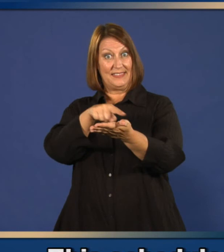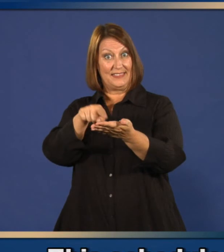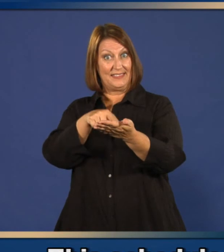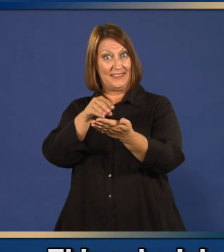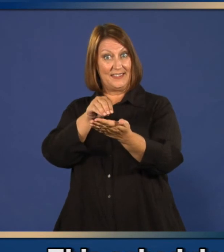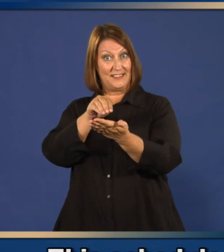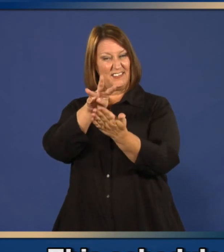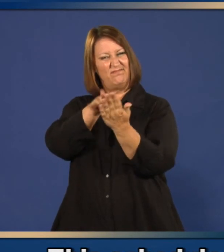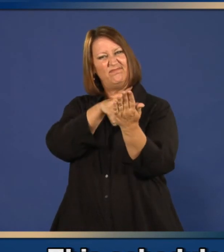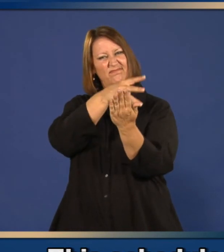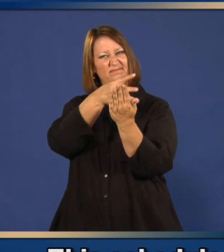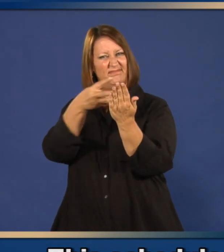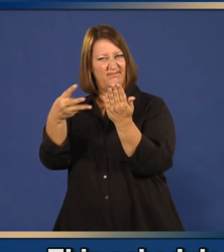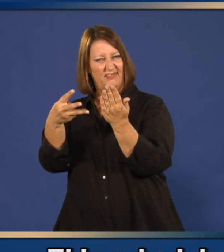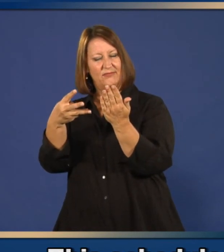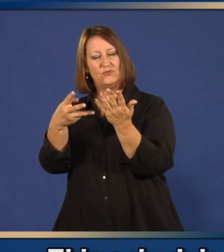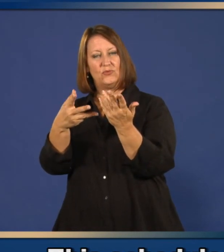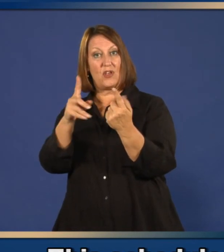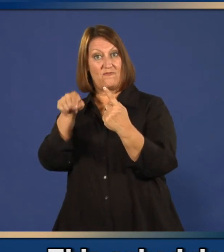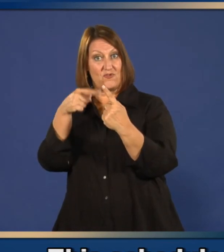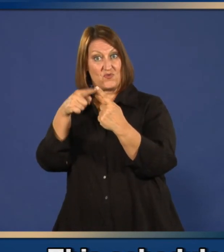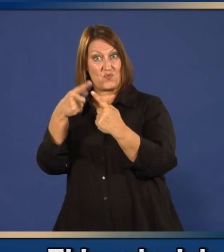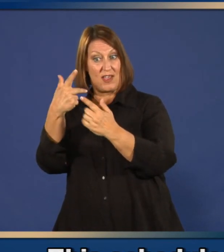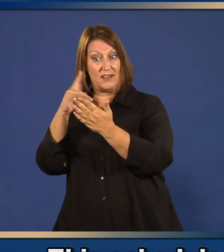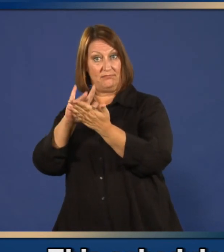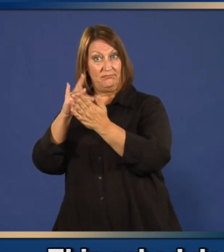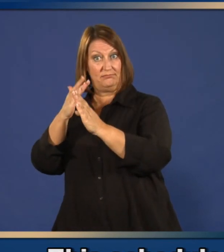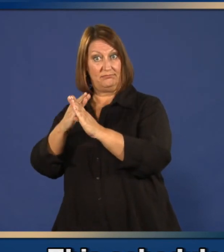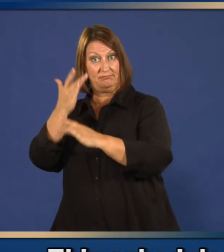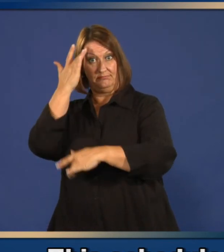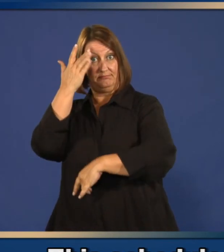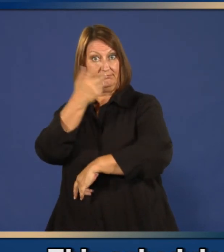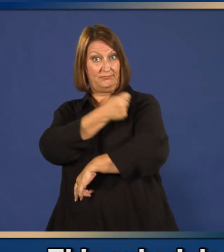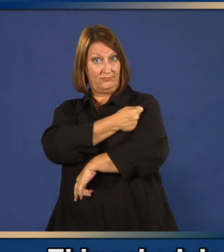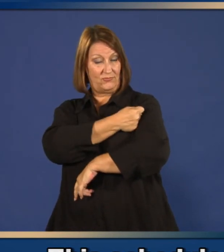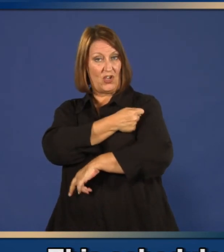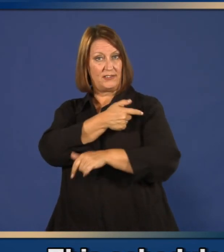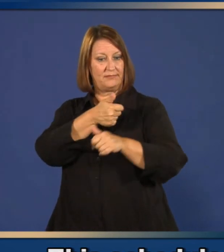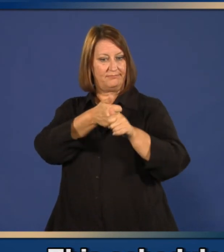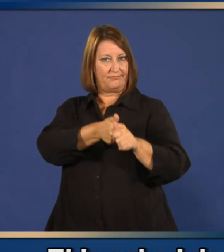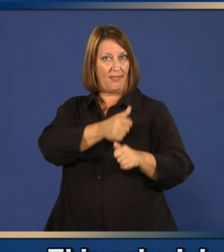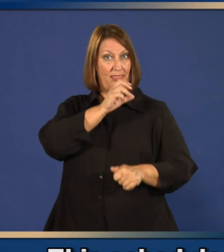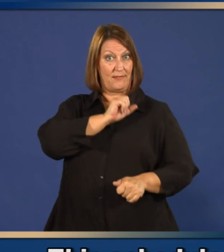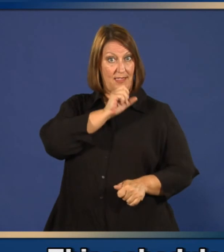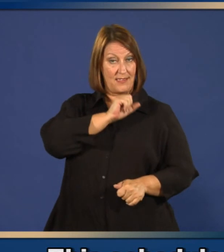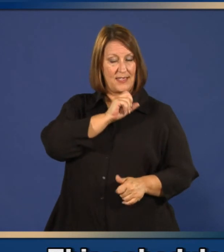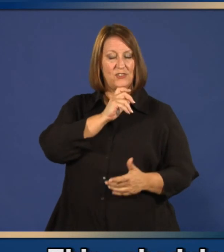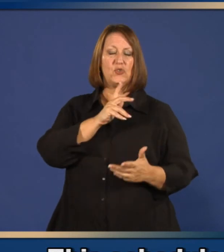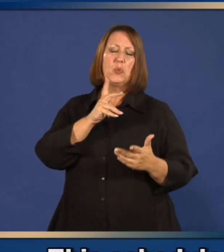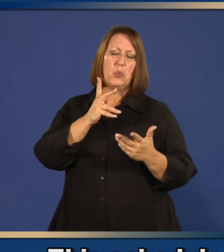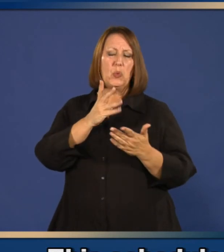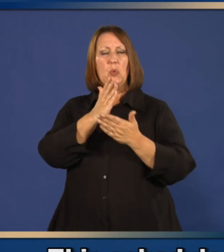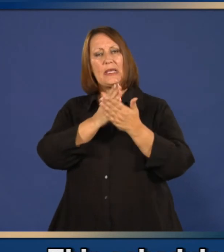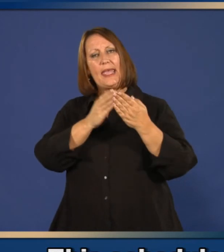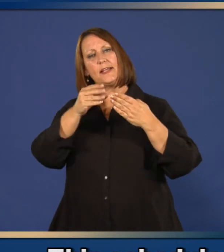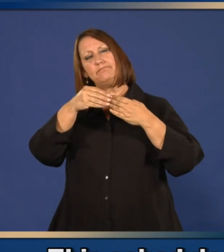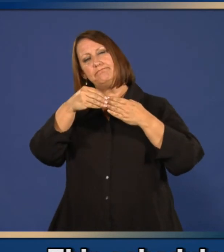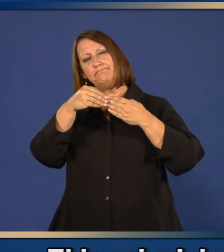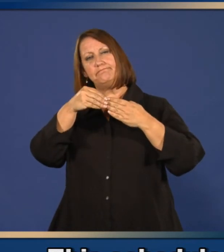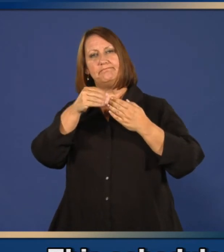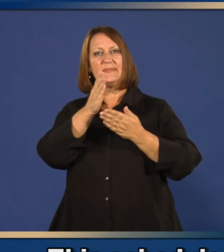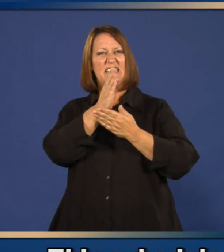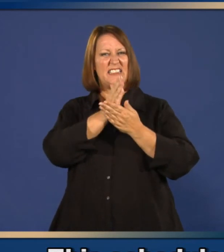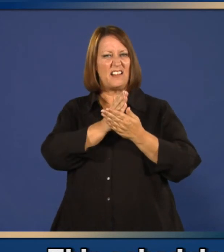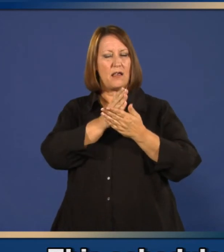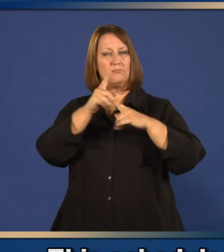This schedule allows for some flexibility to delay certain shots when advised by a child's